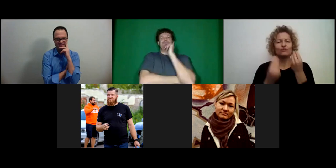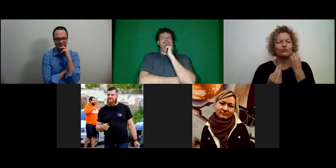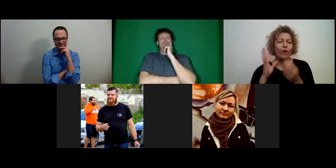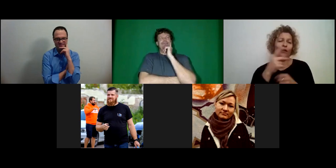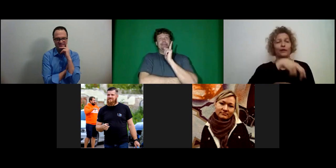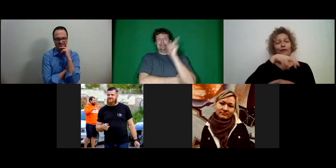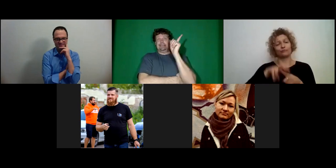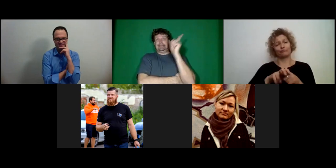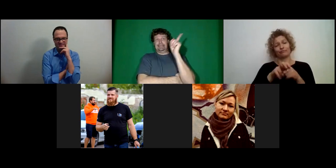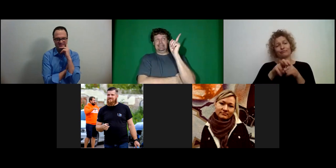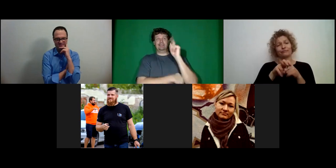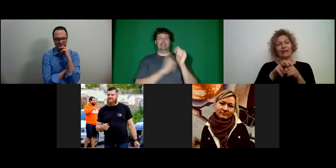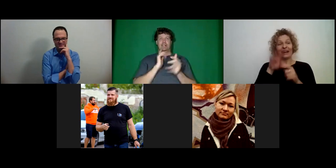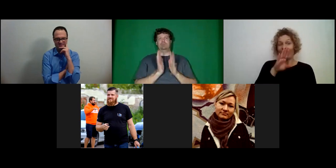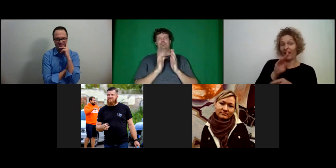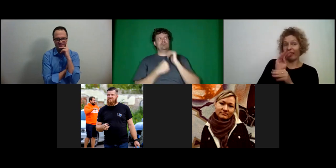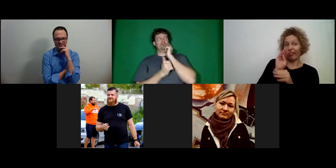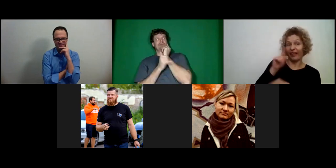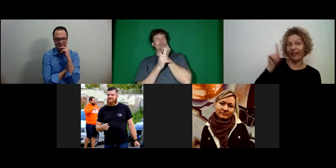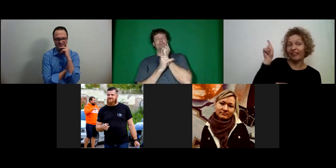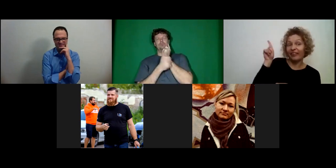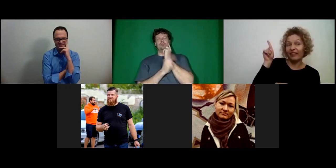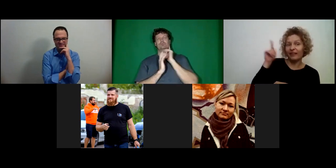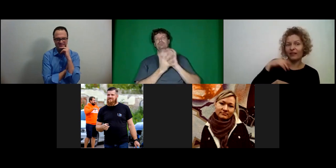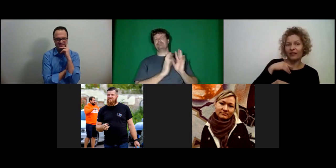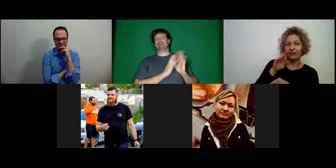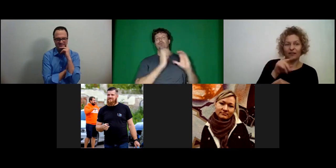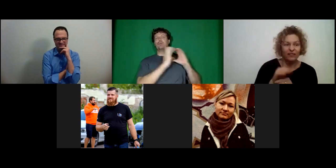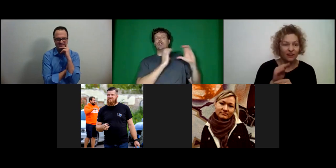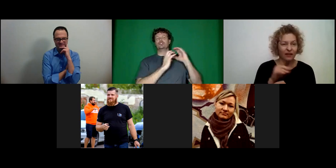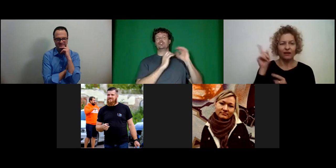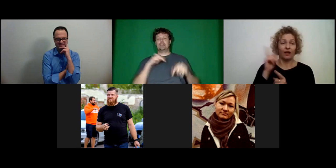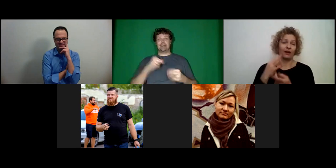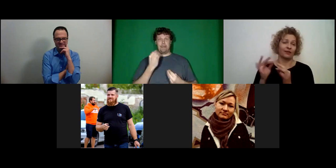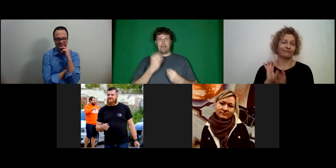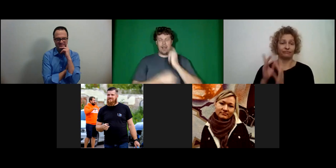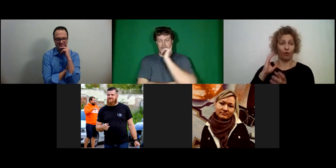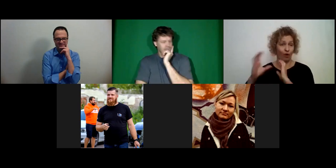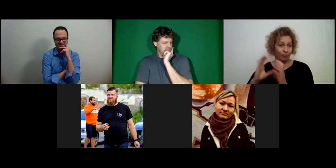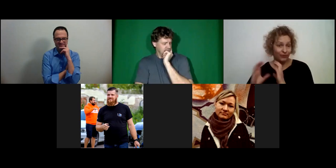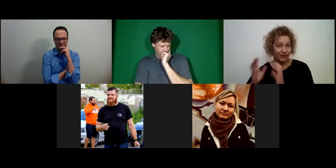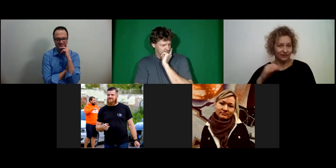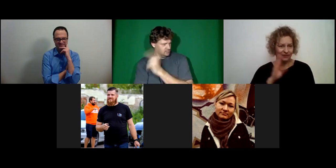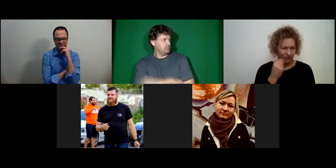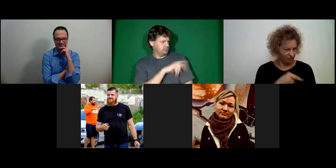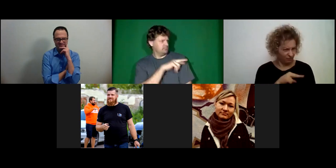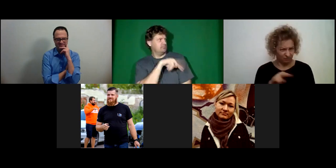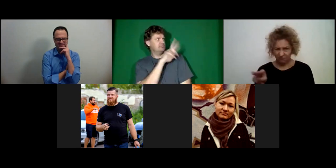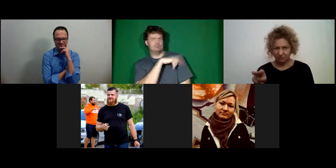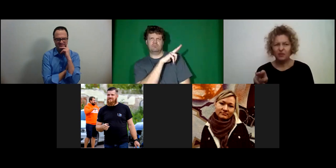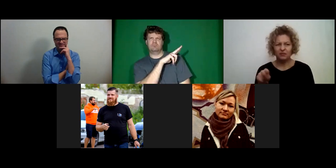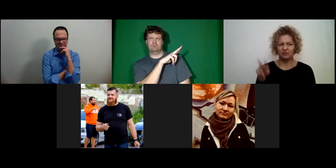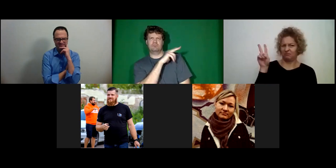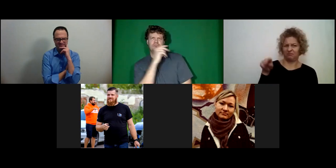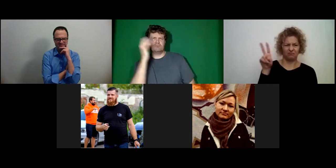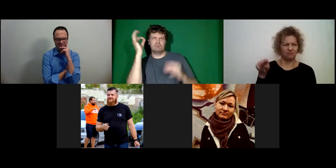and I was sitting down, and I saw some deaf people signing to each other, and one of the players